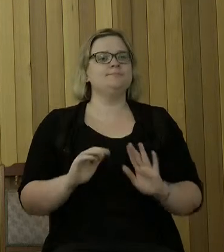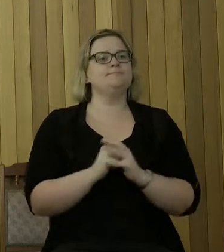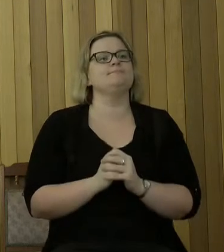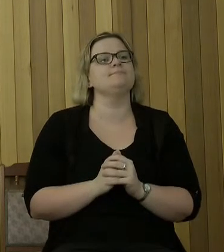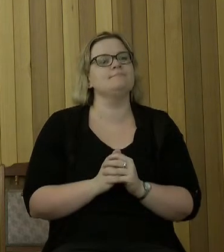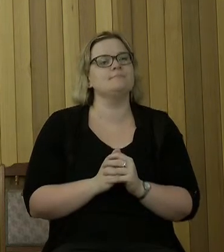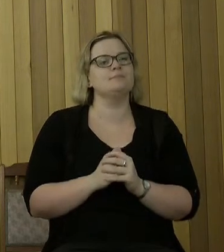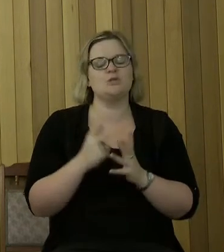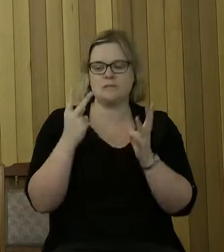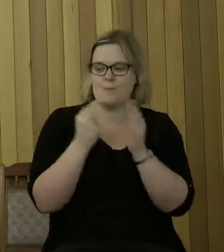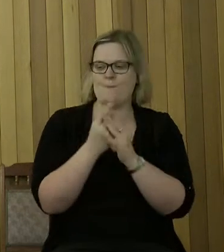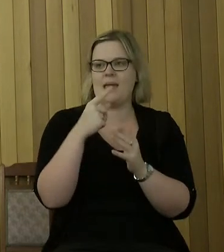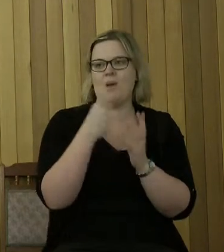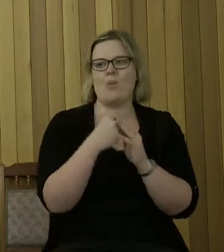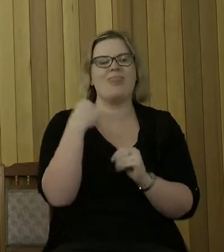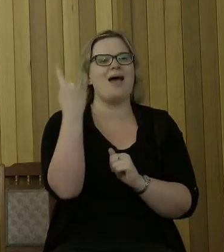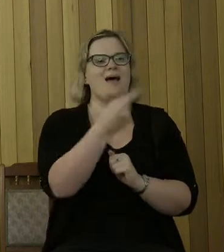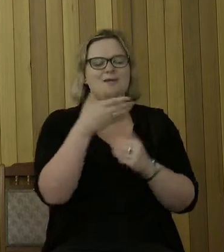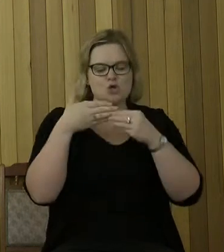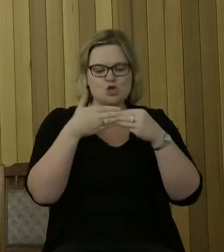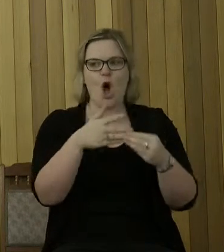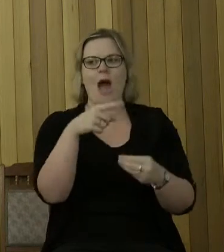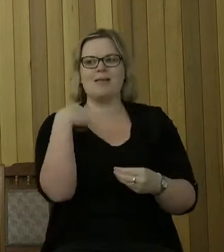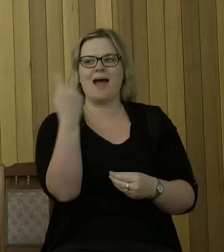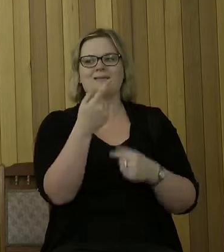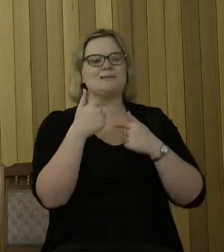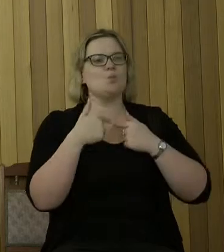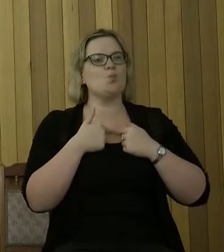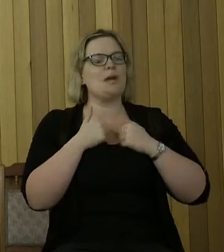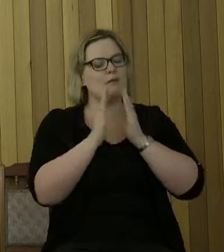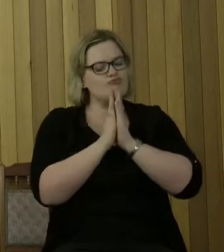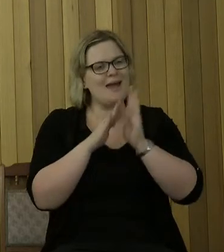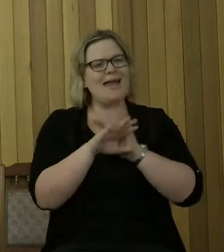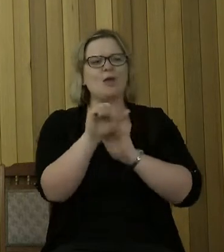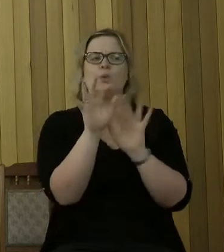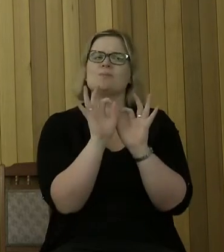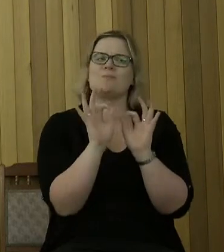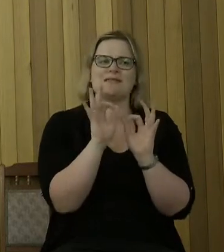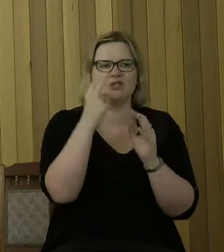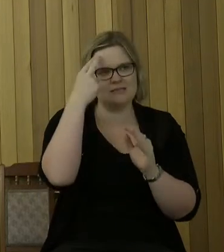Just be with us. Guide us, we pray. In your precious name.